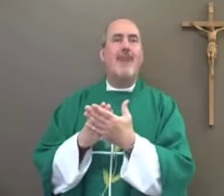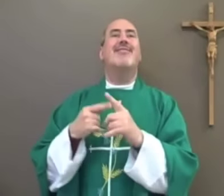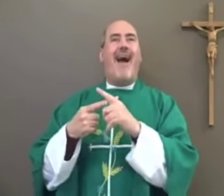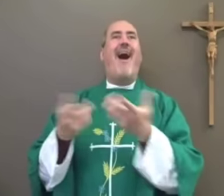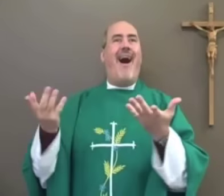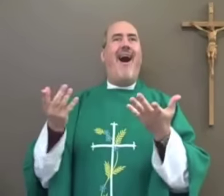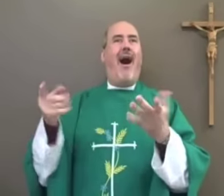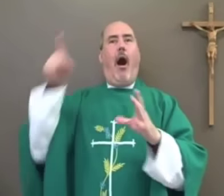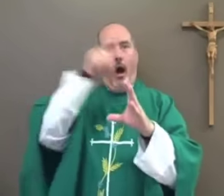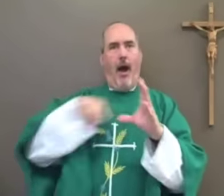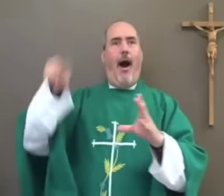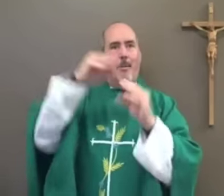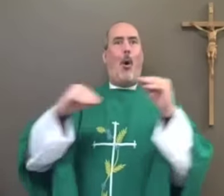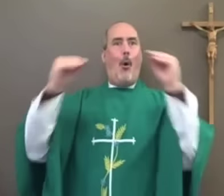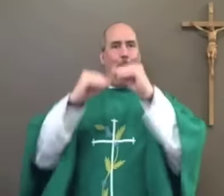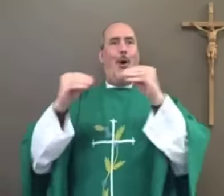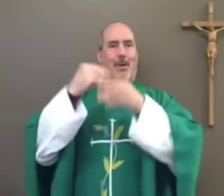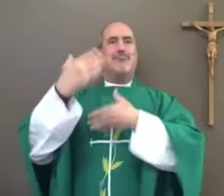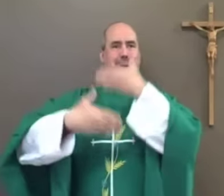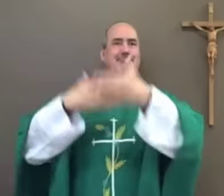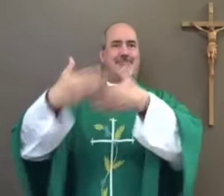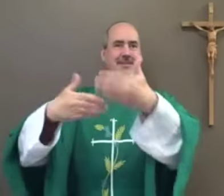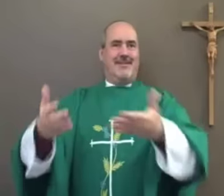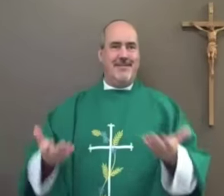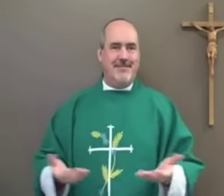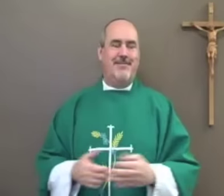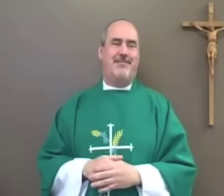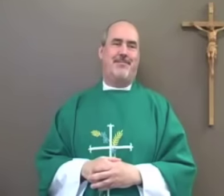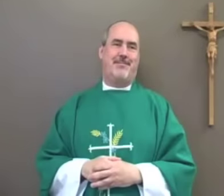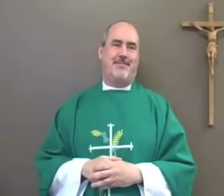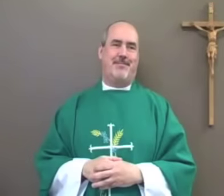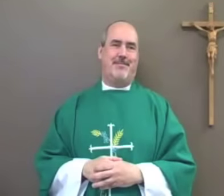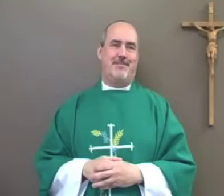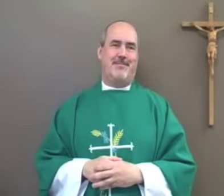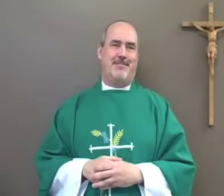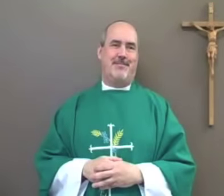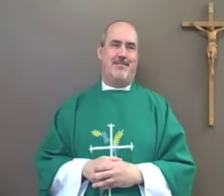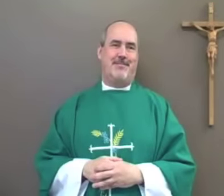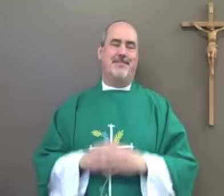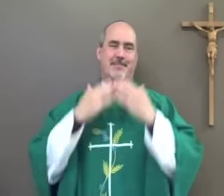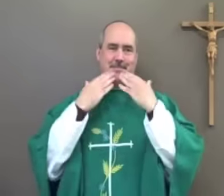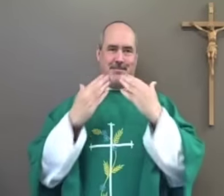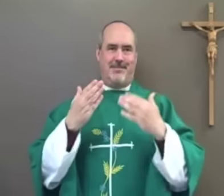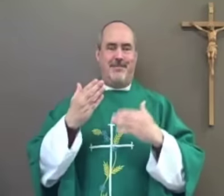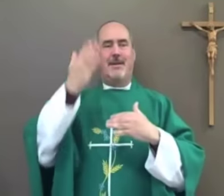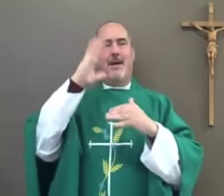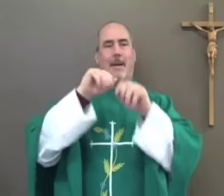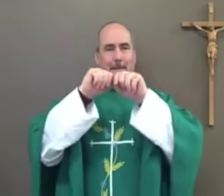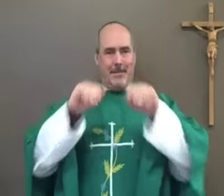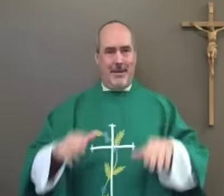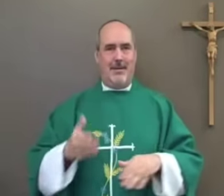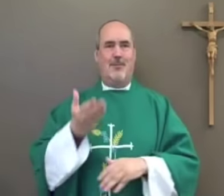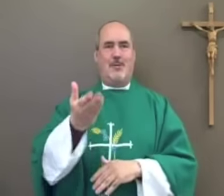share even more. And the cycle continues and continues. So thank you, and God bless you.